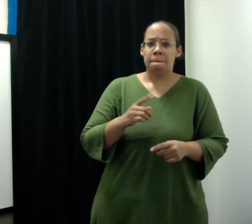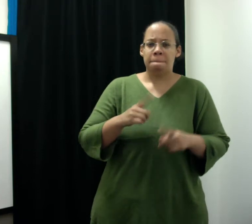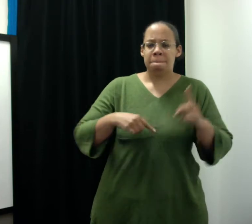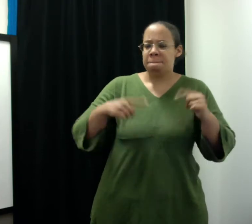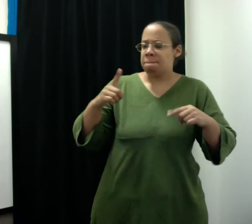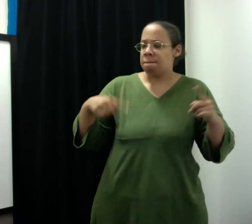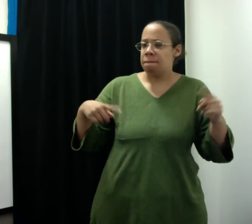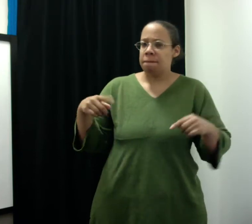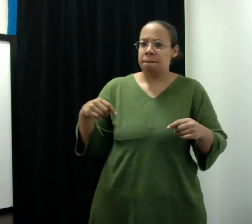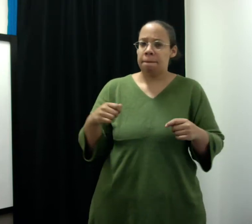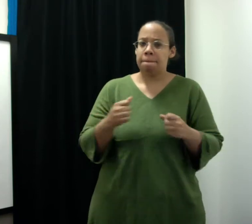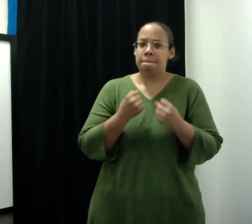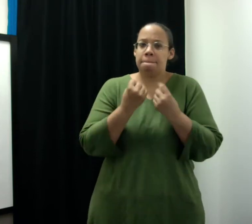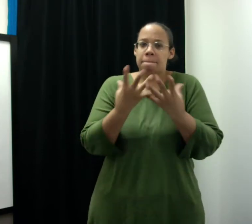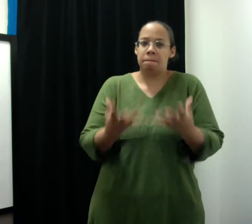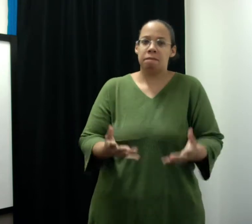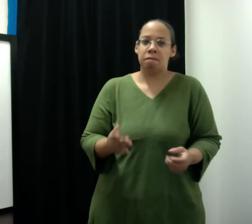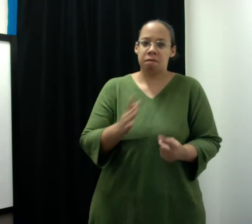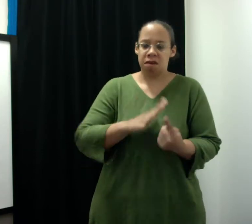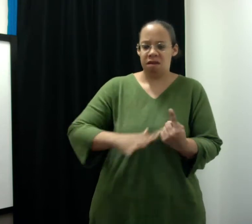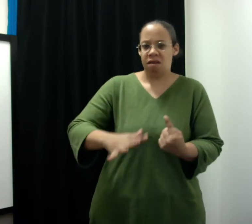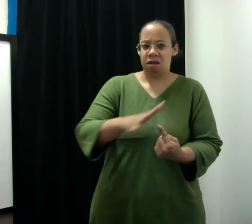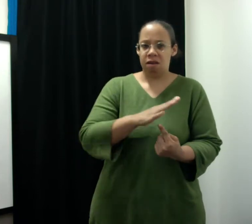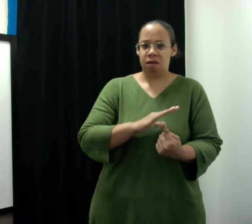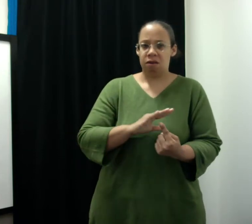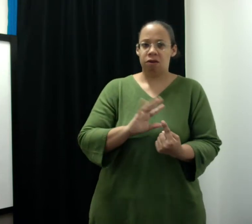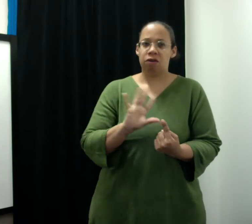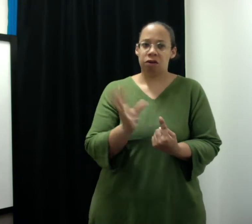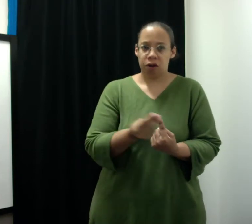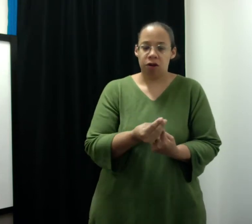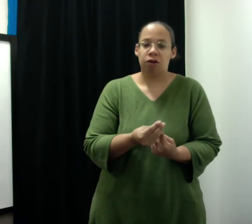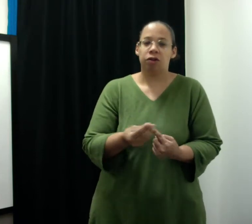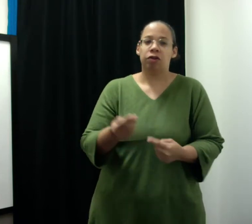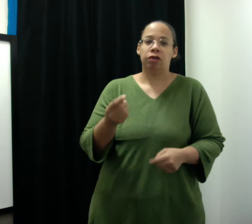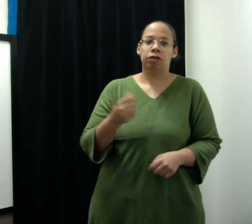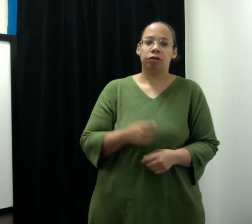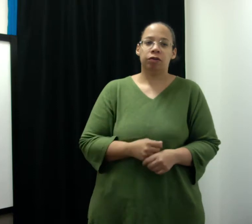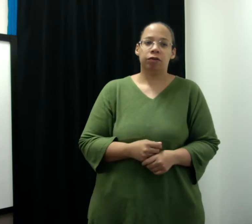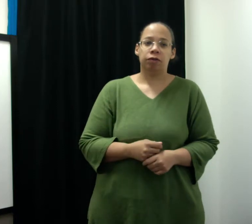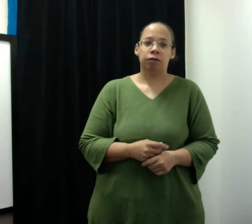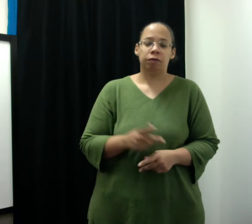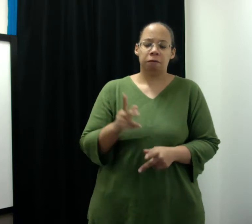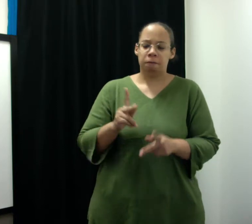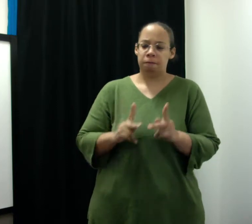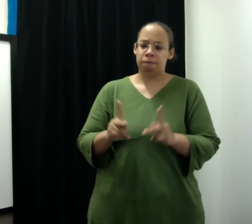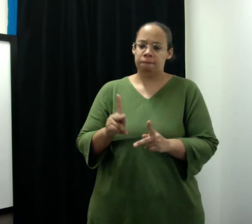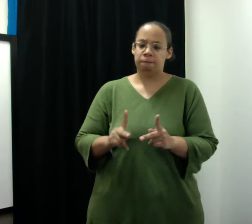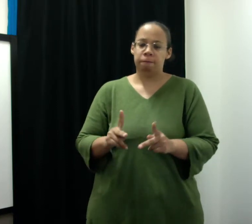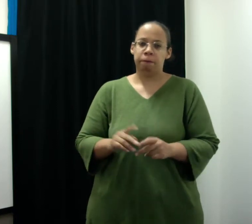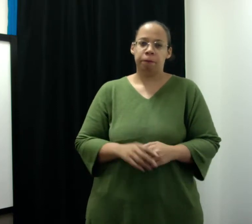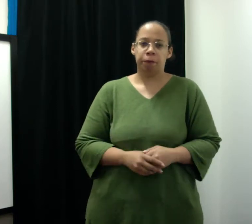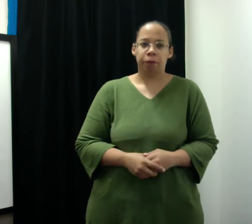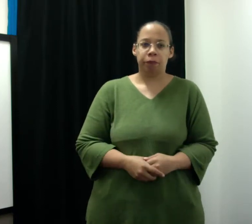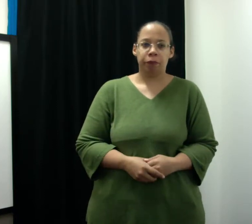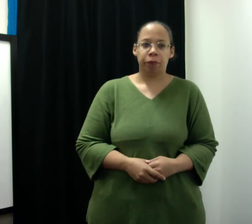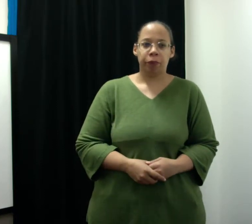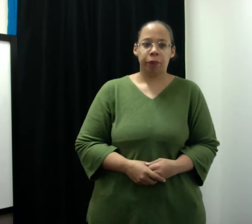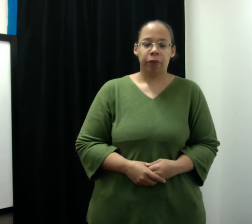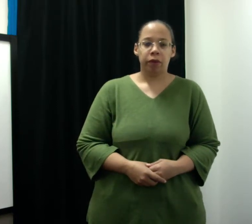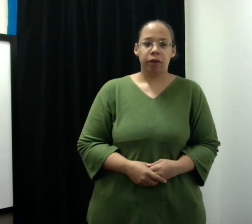strong believer in the power of storytelling. As I searched for the medium with which to tell my story, I stumbled upon graphic